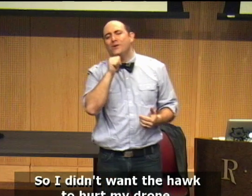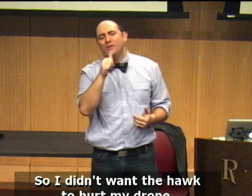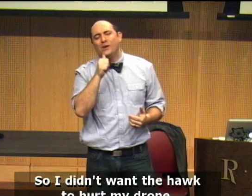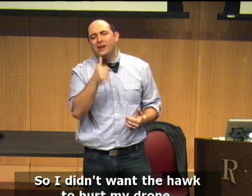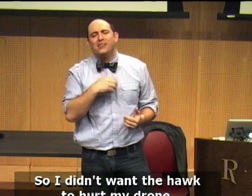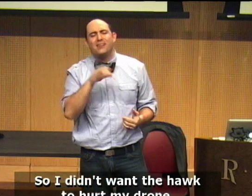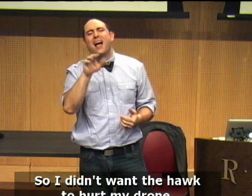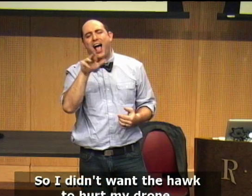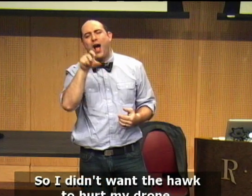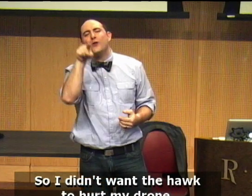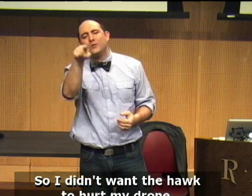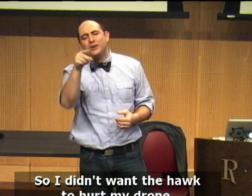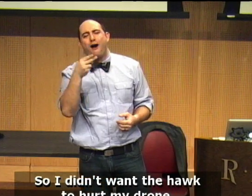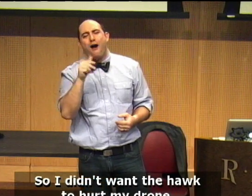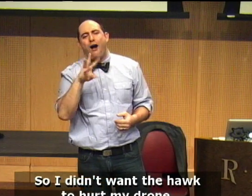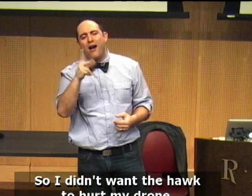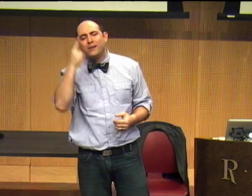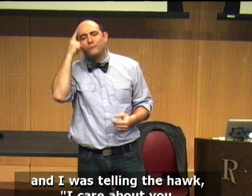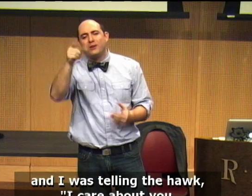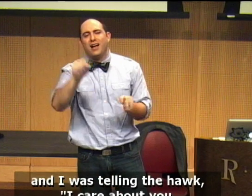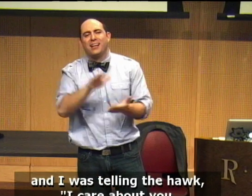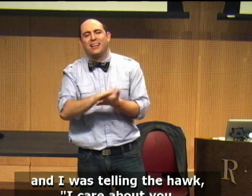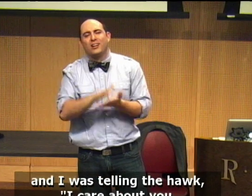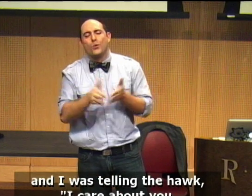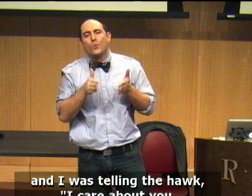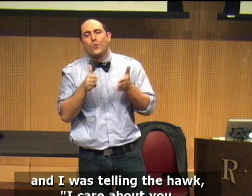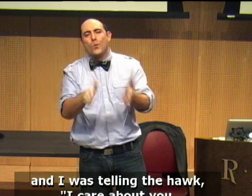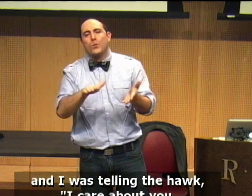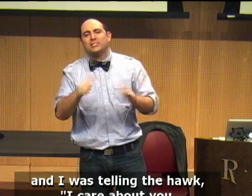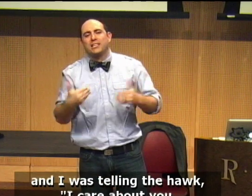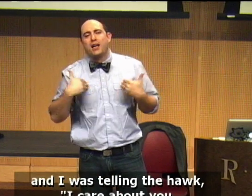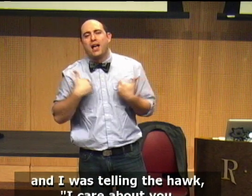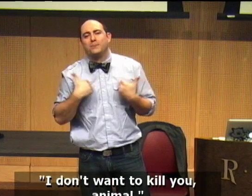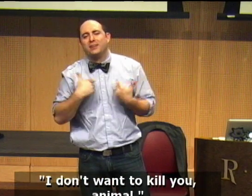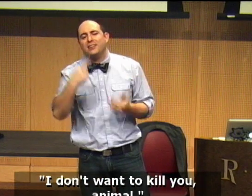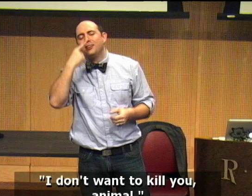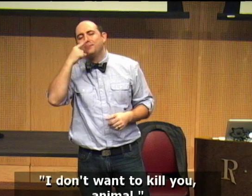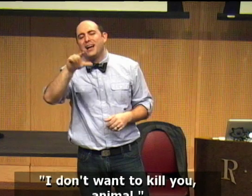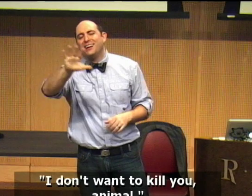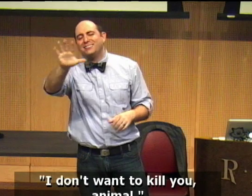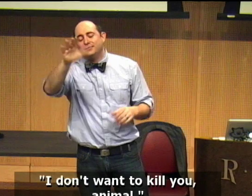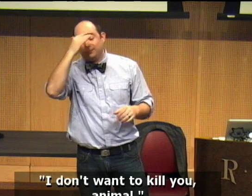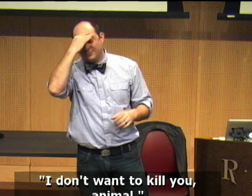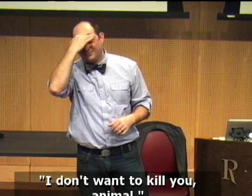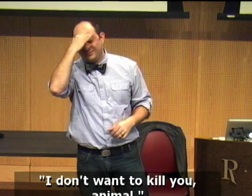hawk to hurt my drone, and I was telling the hawk, I care about you. I don't want to kill you, animal.